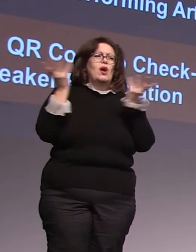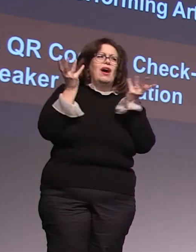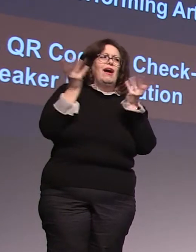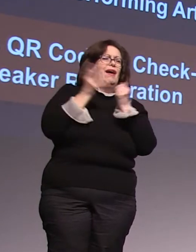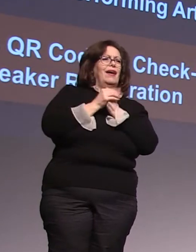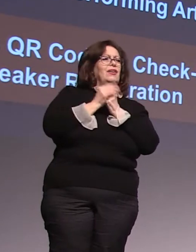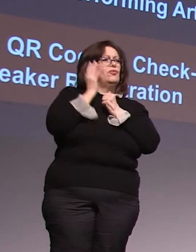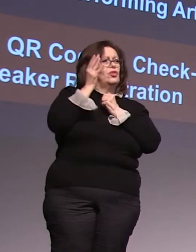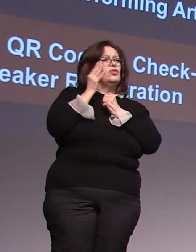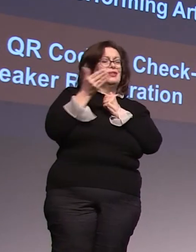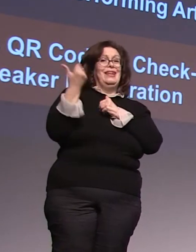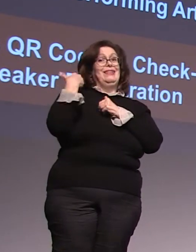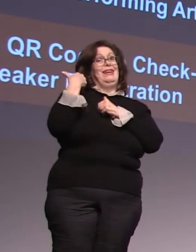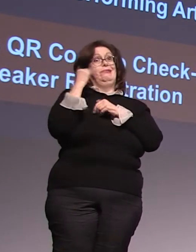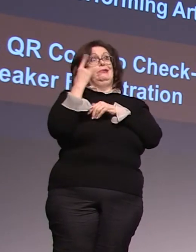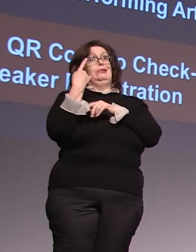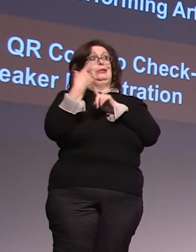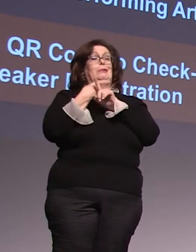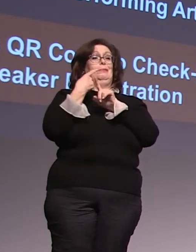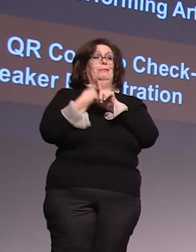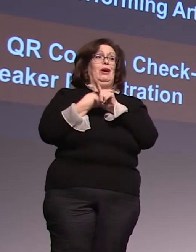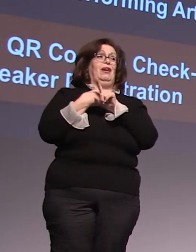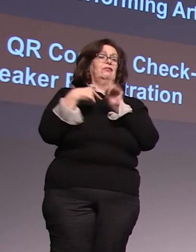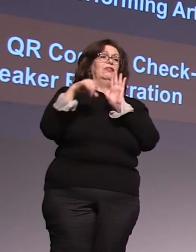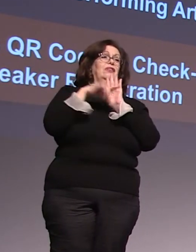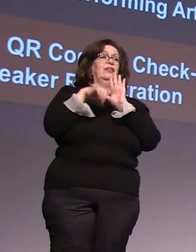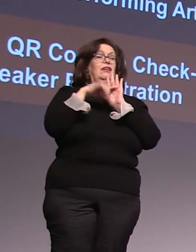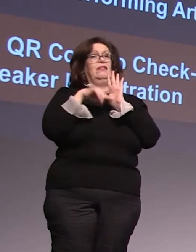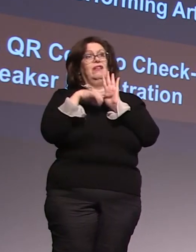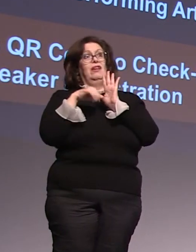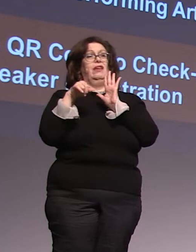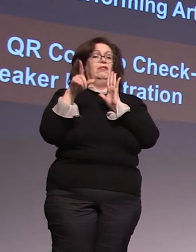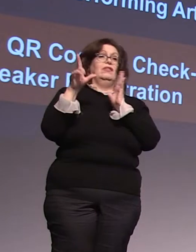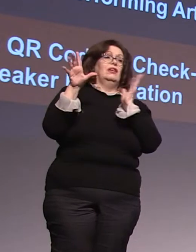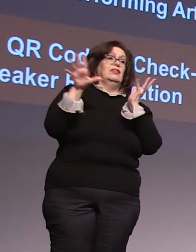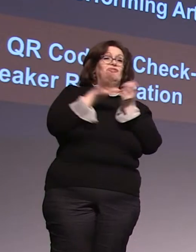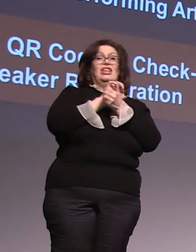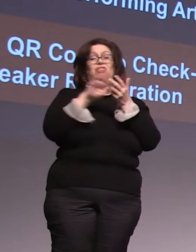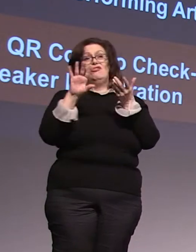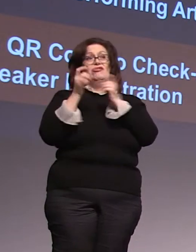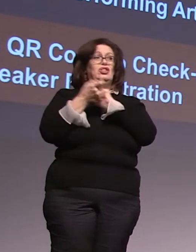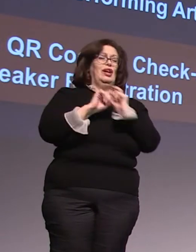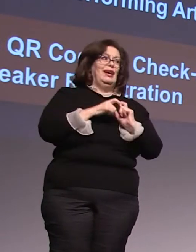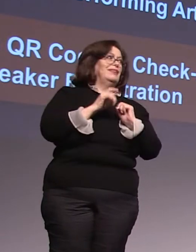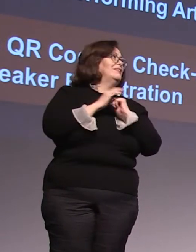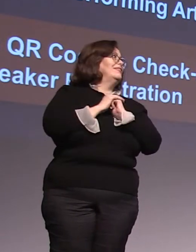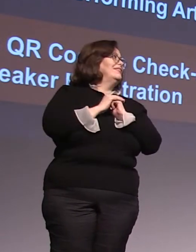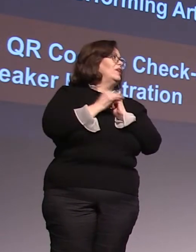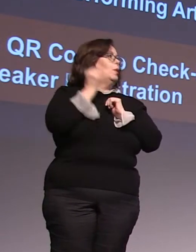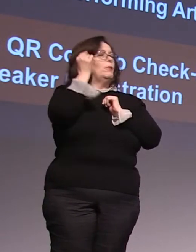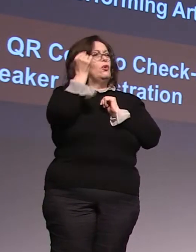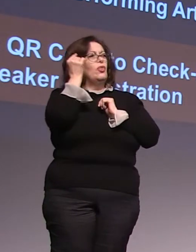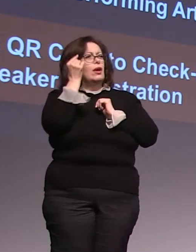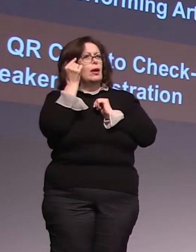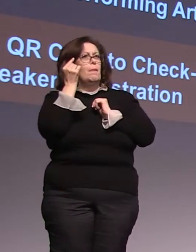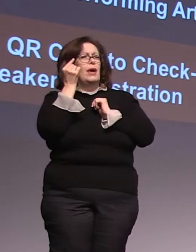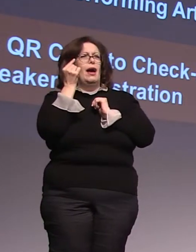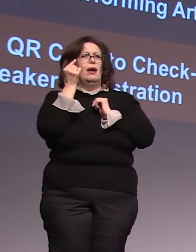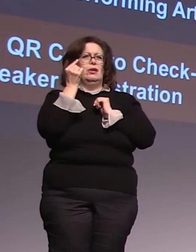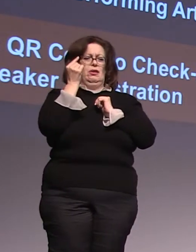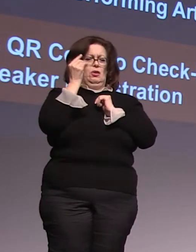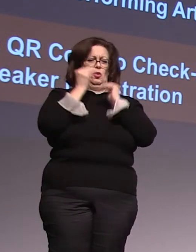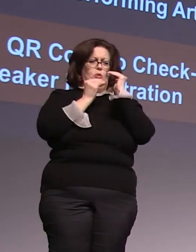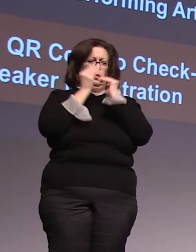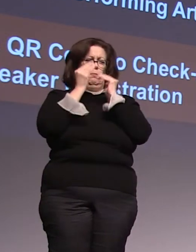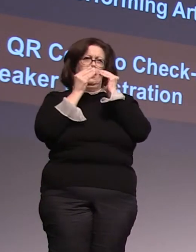over the last 18 months, to tear down and think about all the things we don't like about something. It's a different muscle memory to start to think about what you might build, what